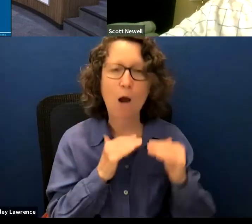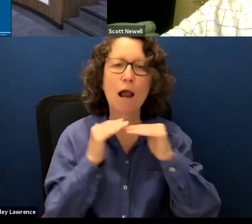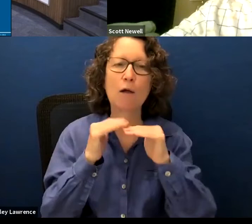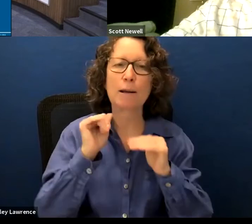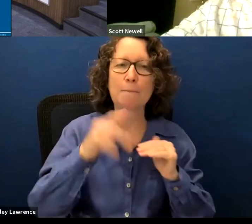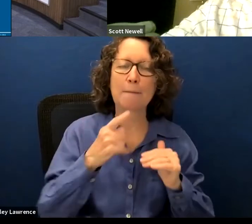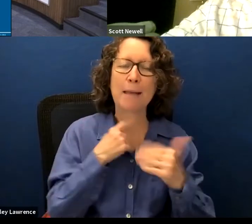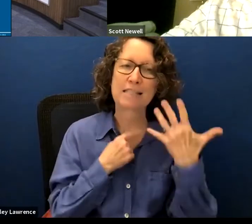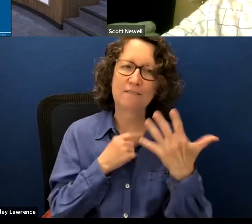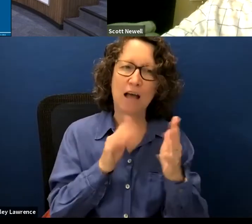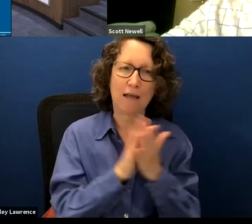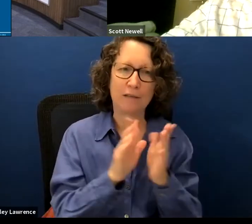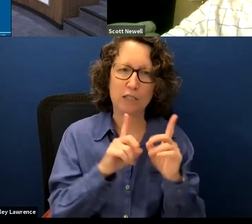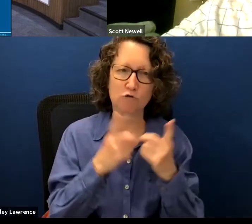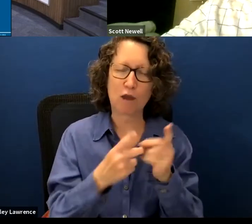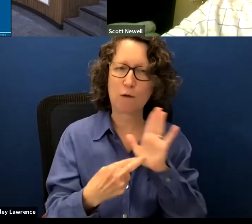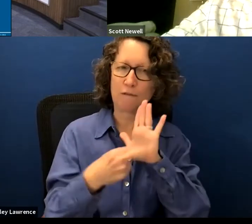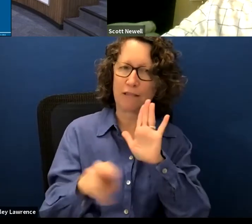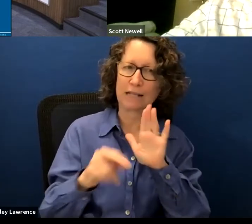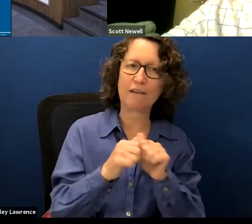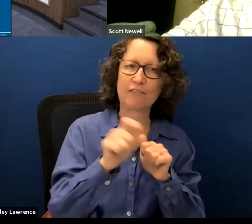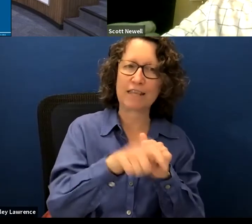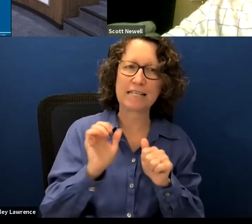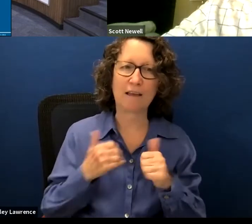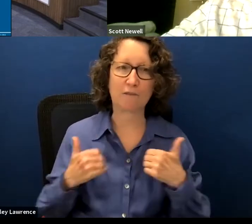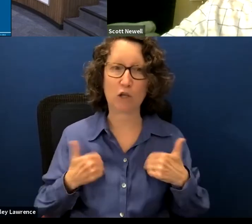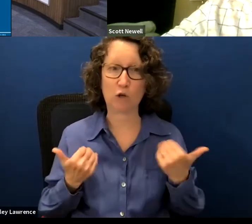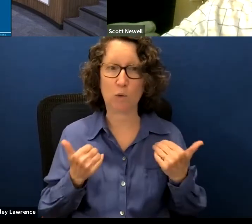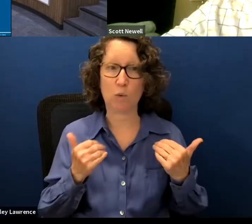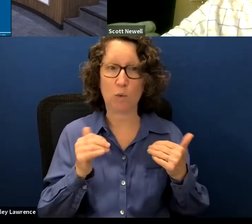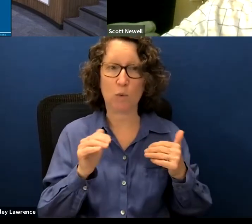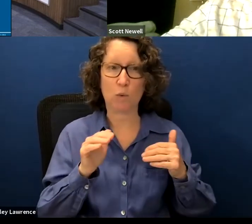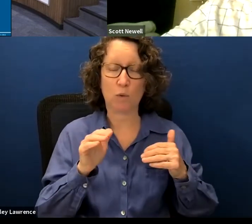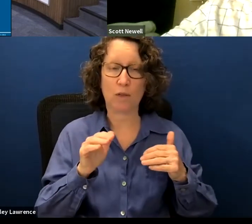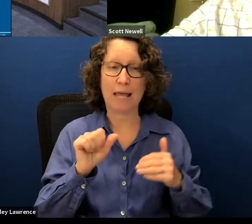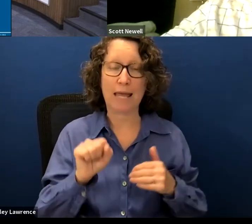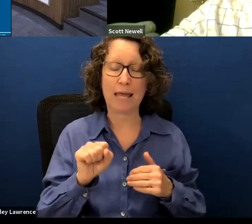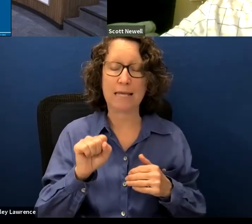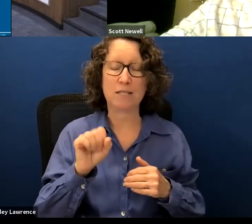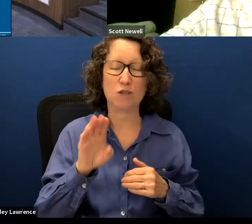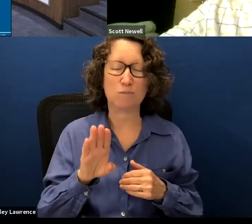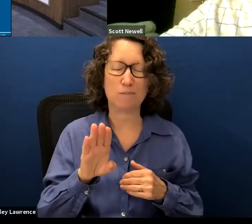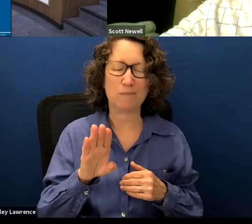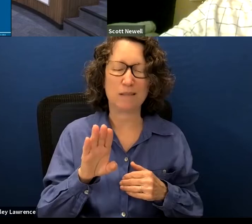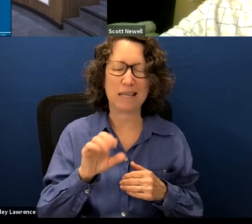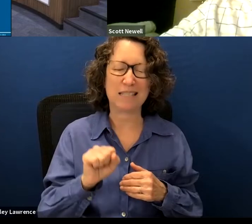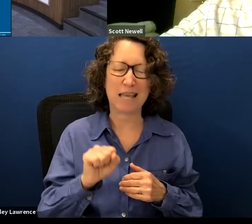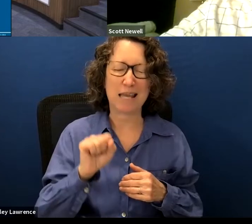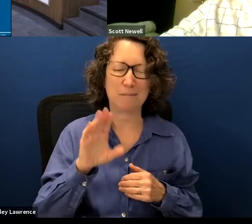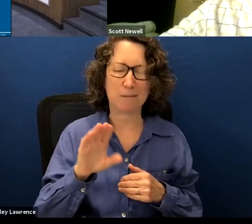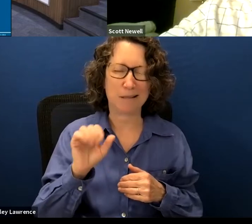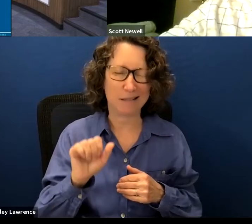map has 5 districts and is reflective of the needs of the youth at SBUSD. The current maps